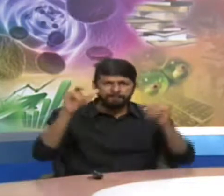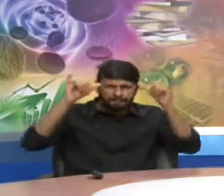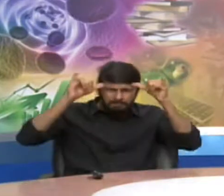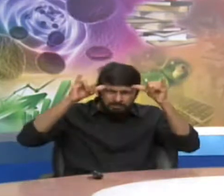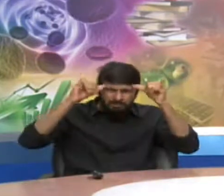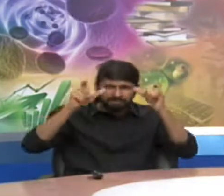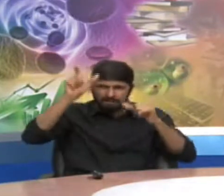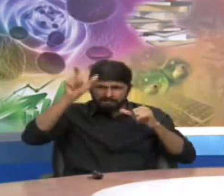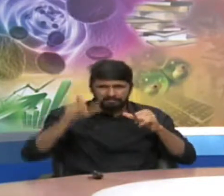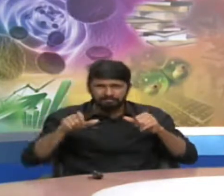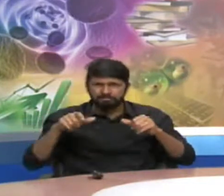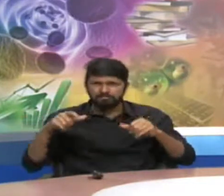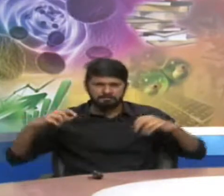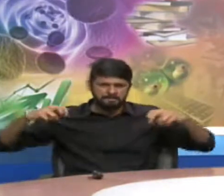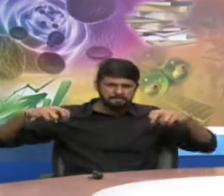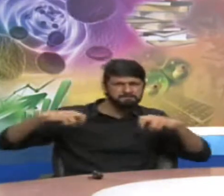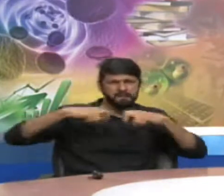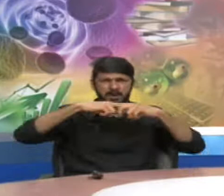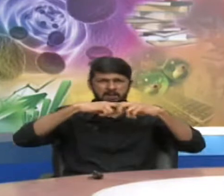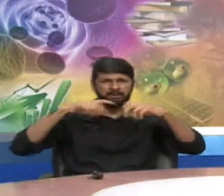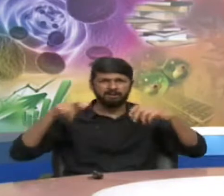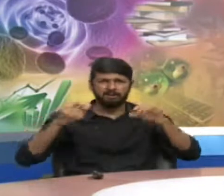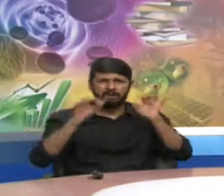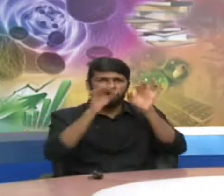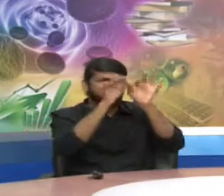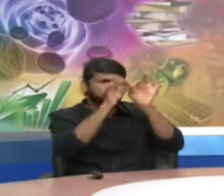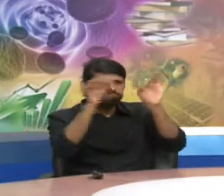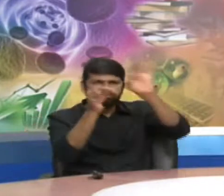and animal figures.